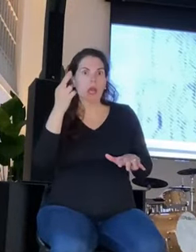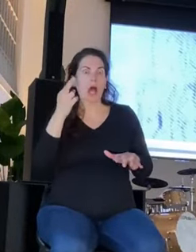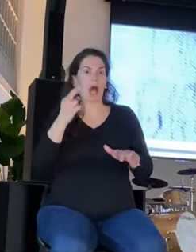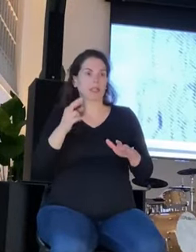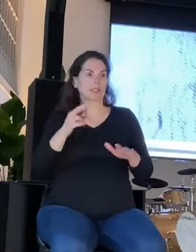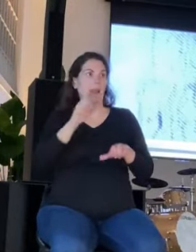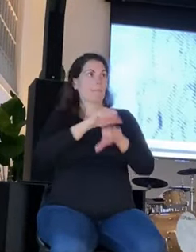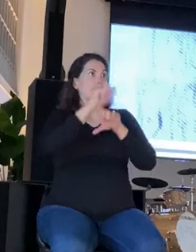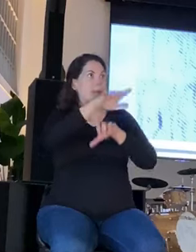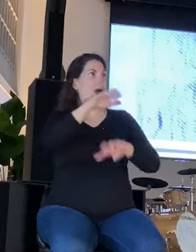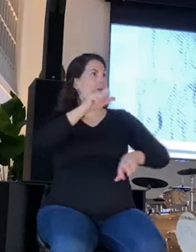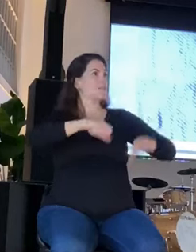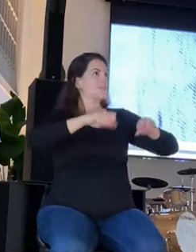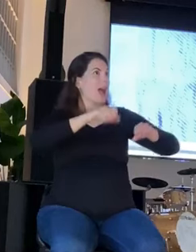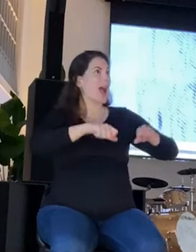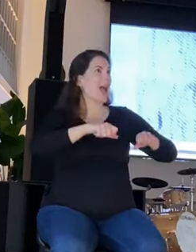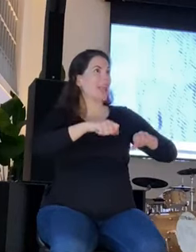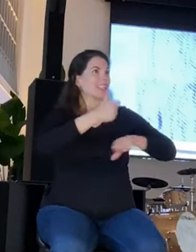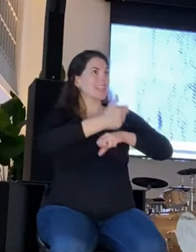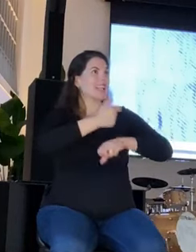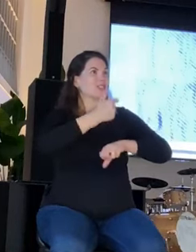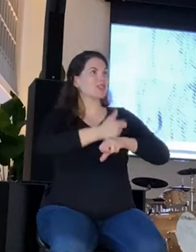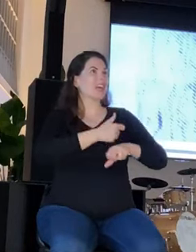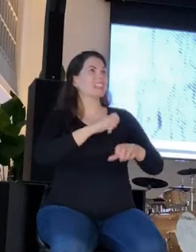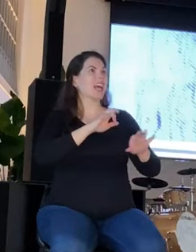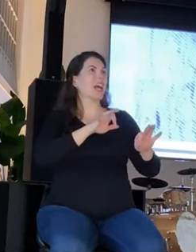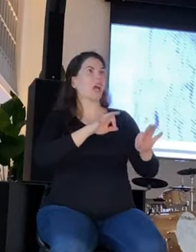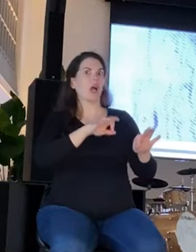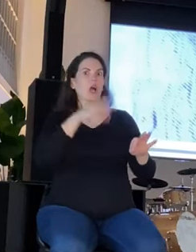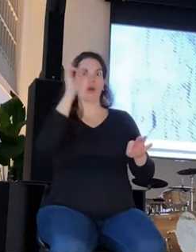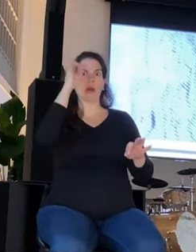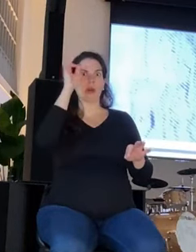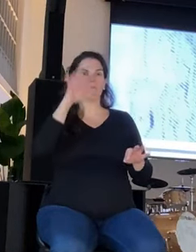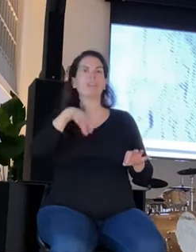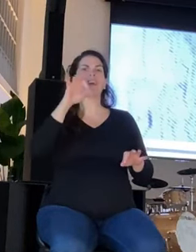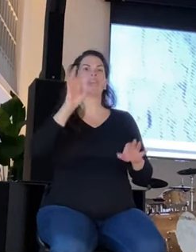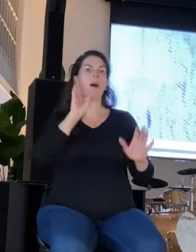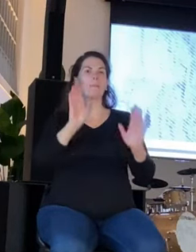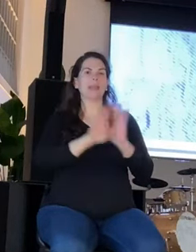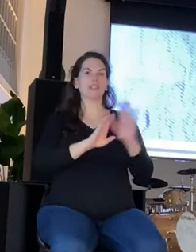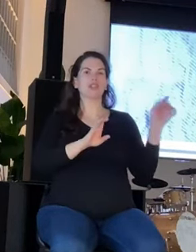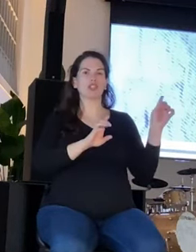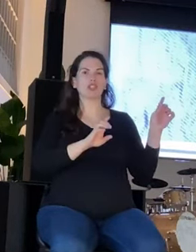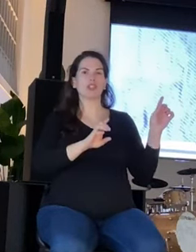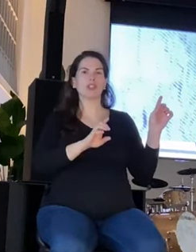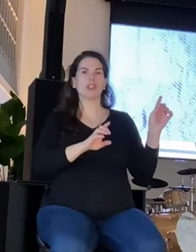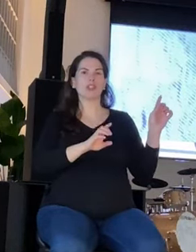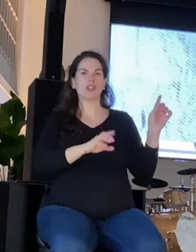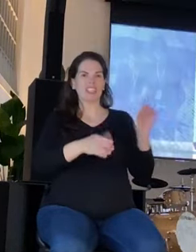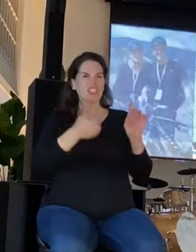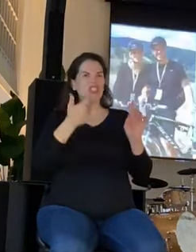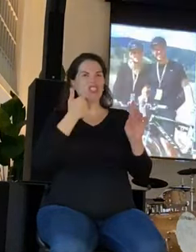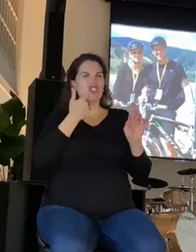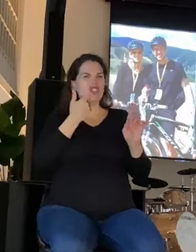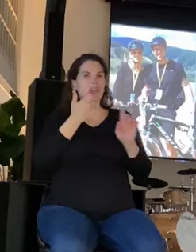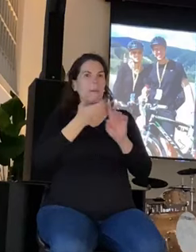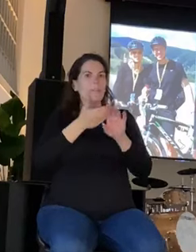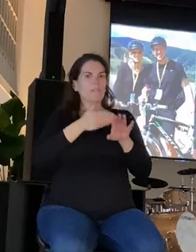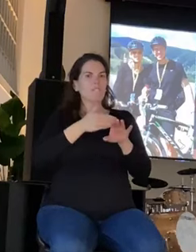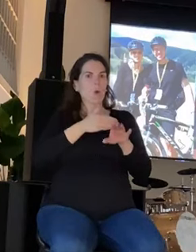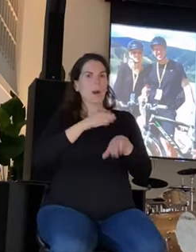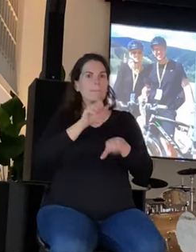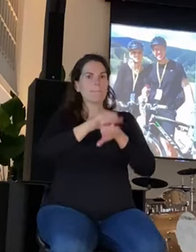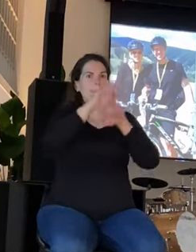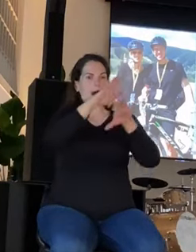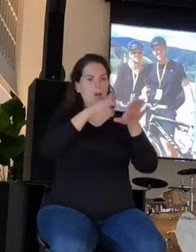bike. What were we thinking? In fact, I found this picture this week. It's the picture that we took right before we went down the mountain.